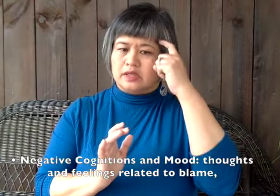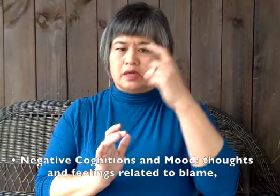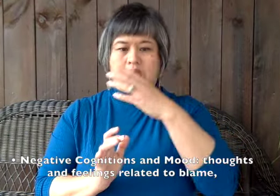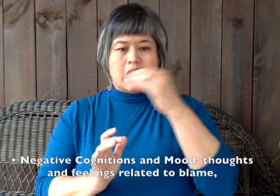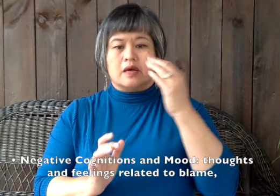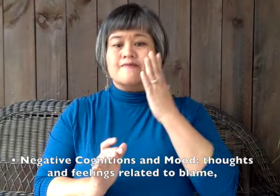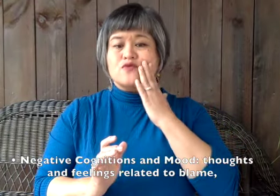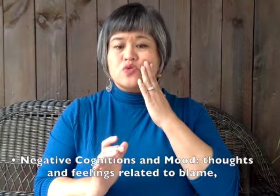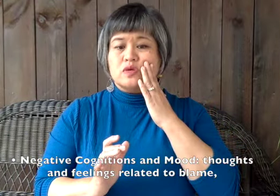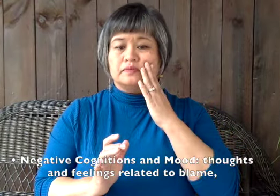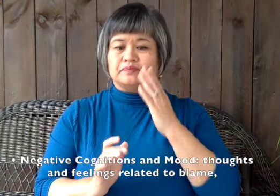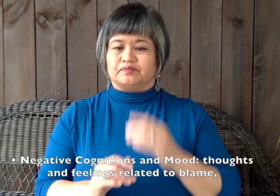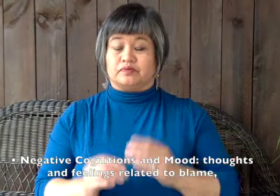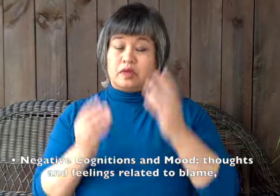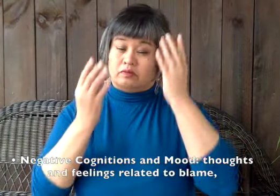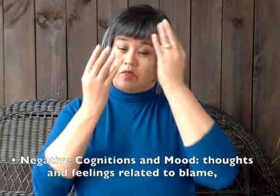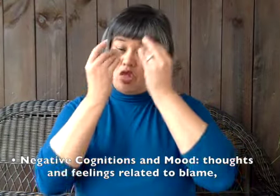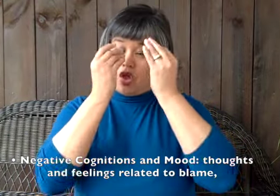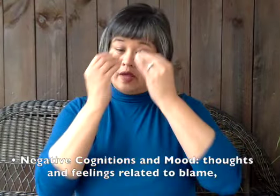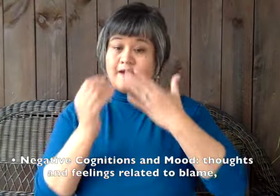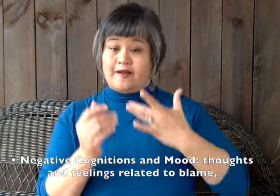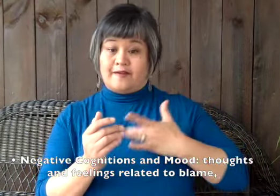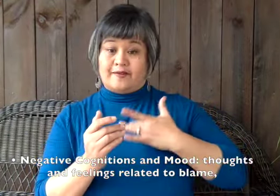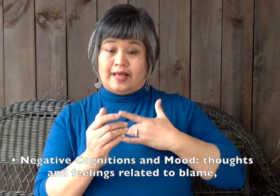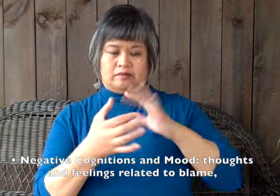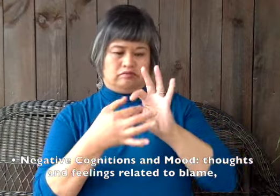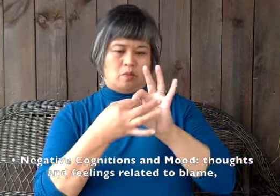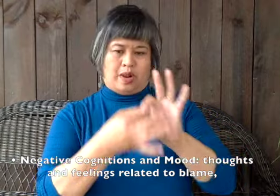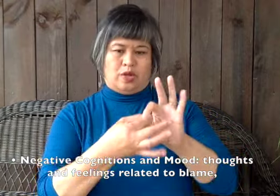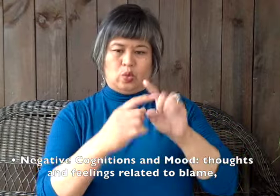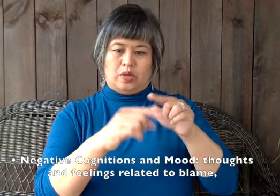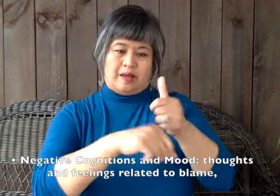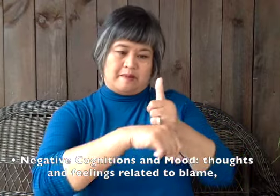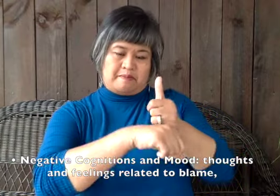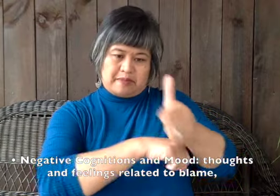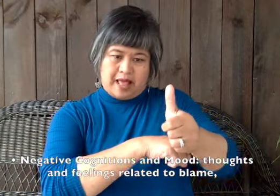Negative conditions and moods, thoughts and feelings related to blame,